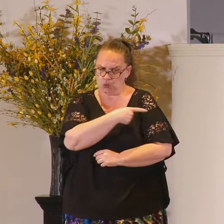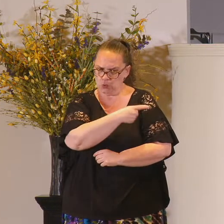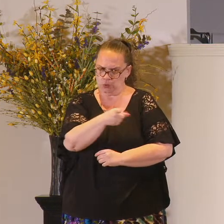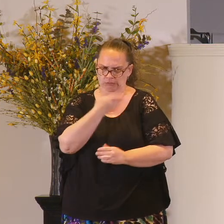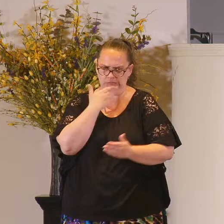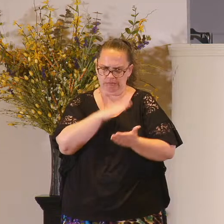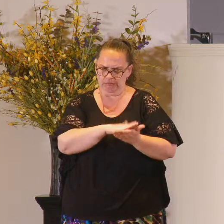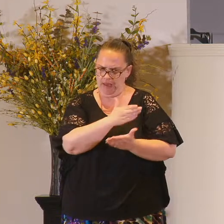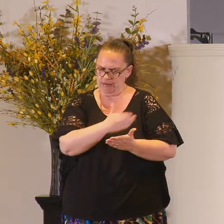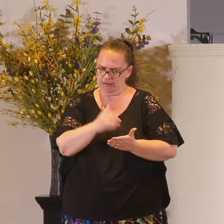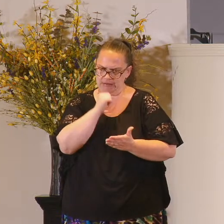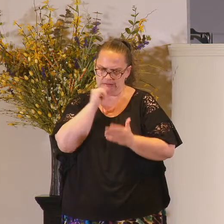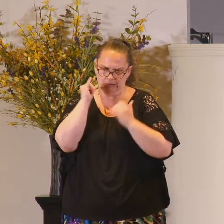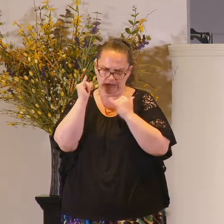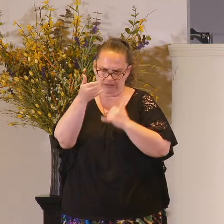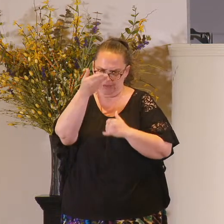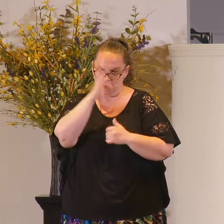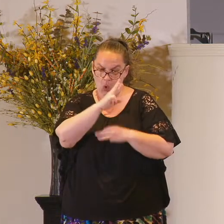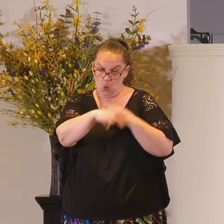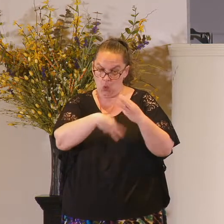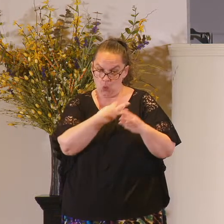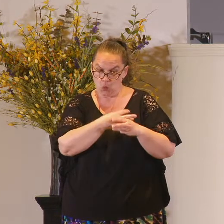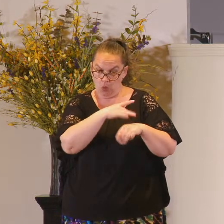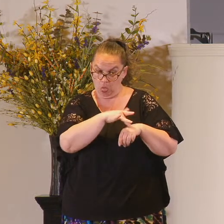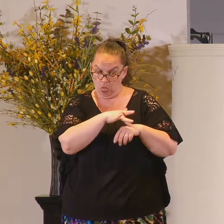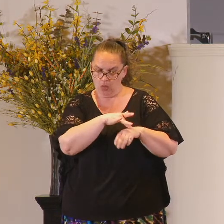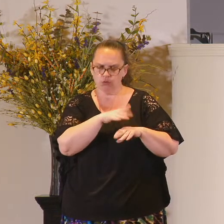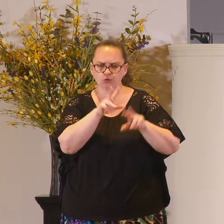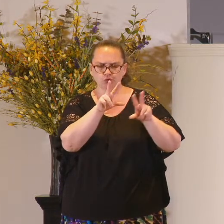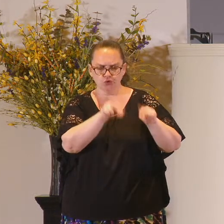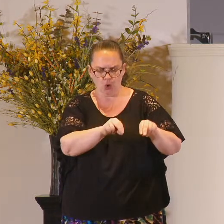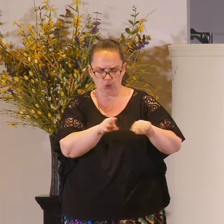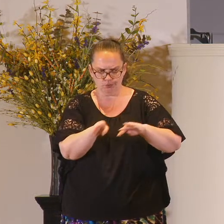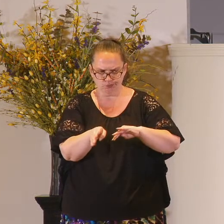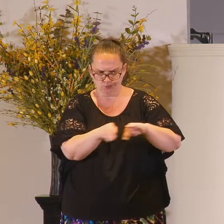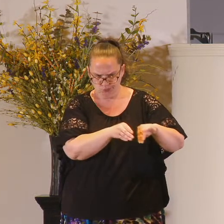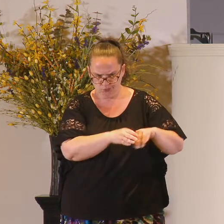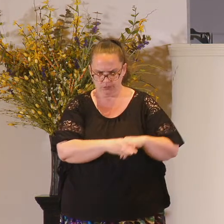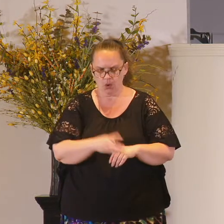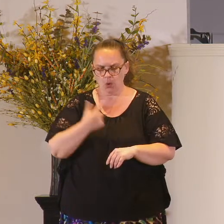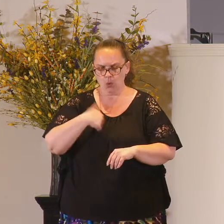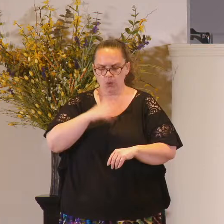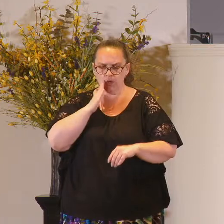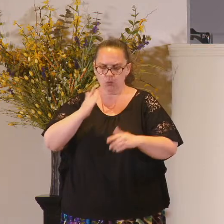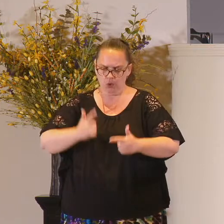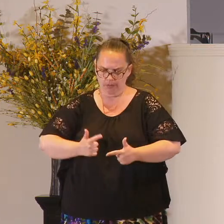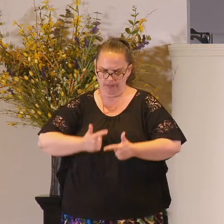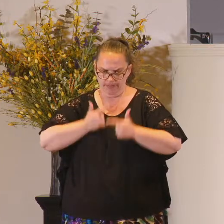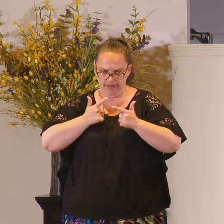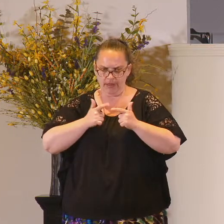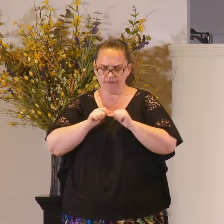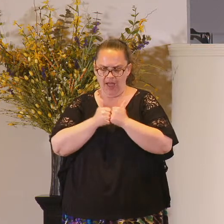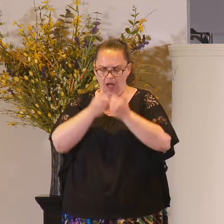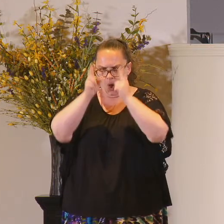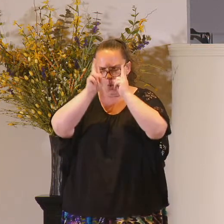ungodliness and worldly passions, that we would live lives that honor you